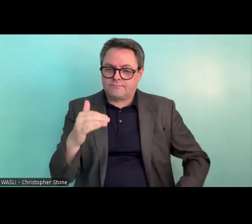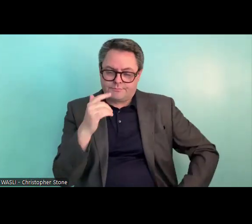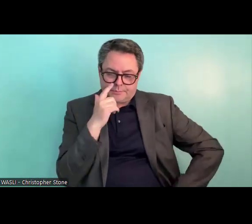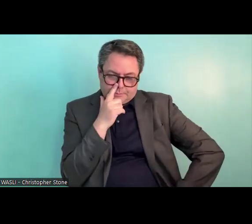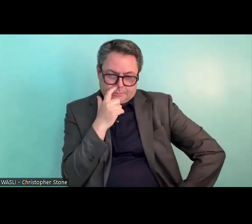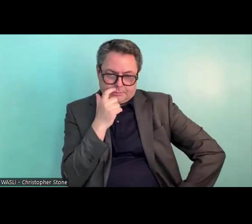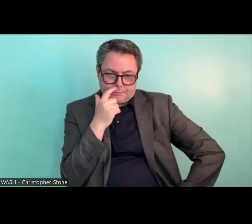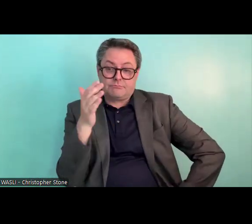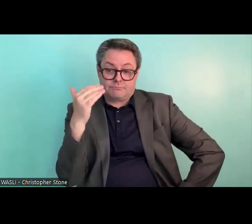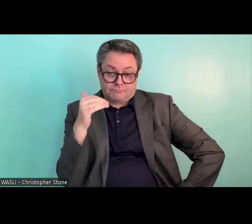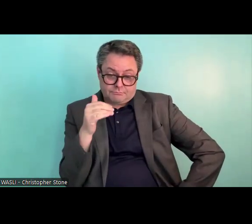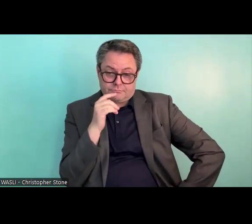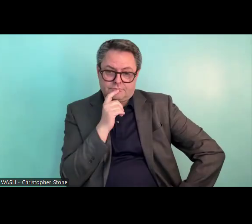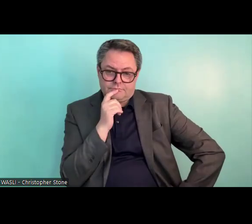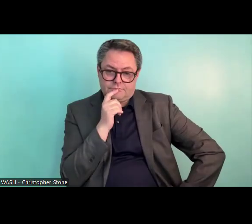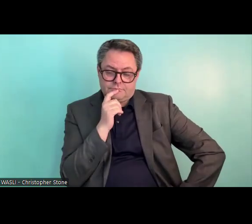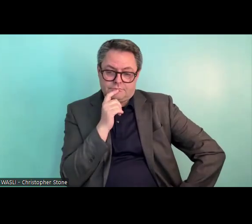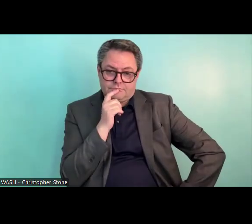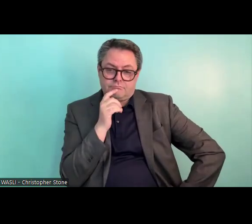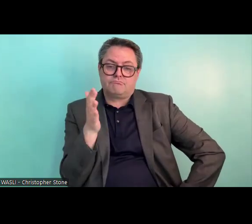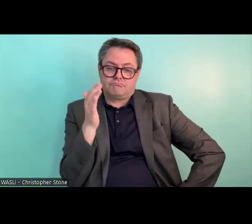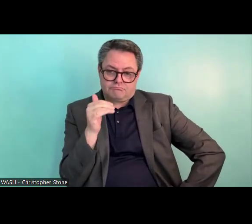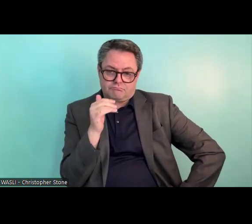If we can go back to the slides, please, thank you.